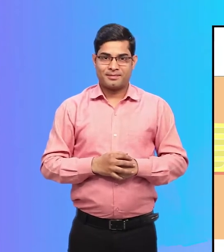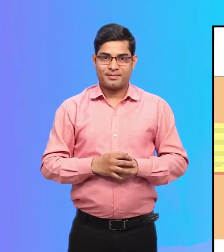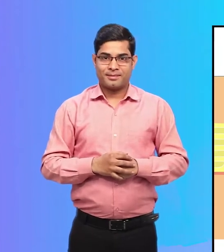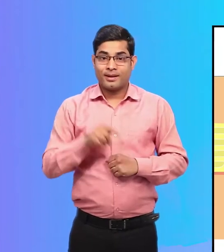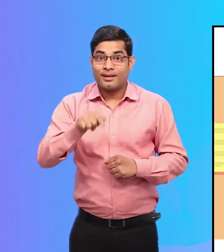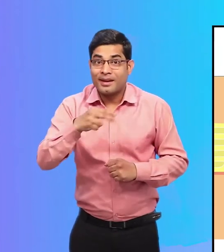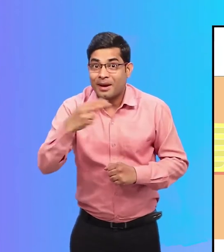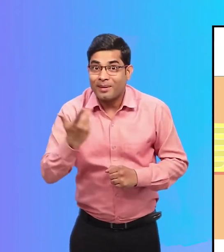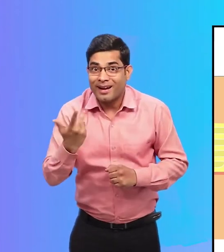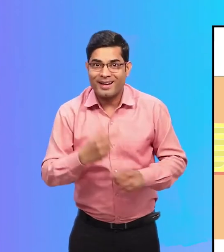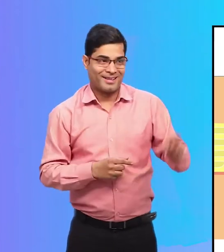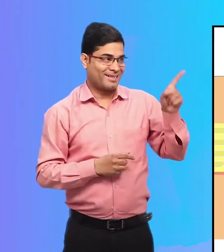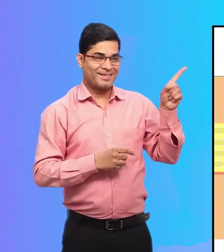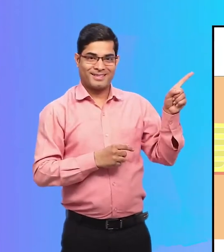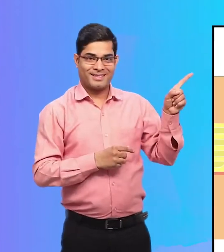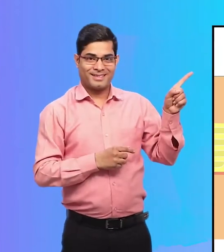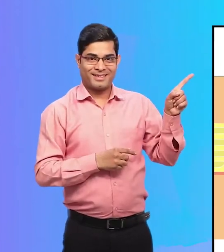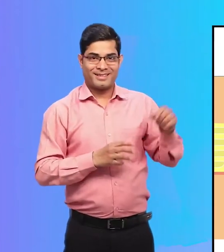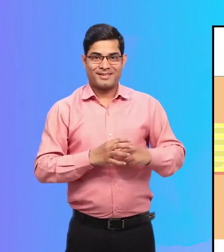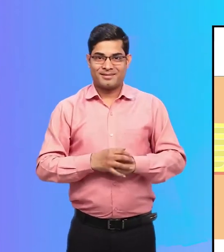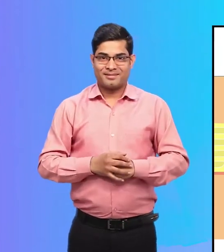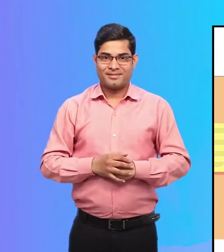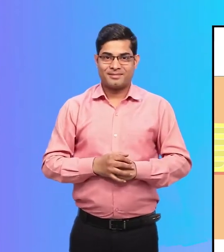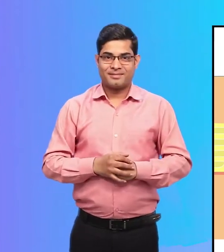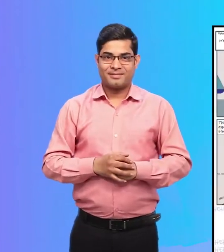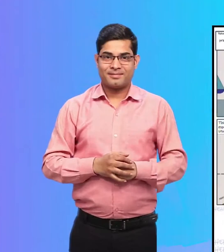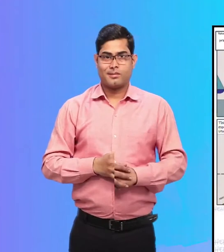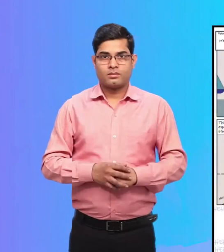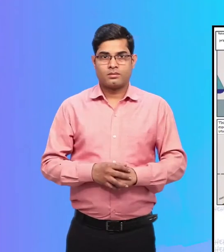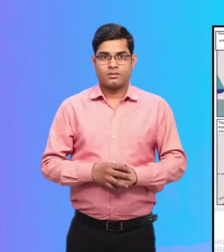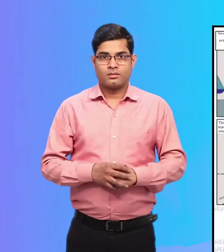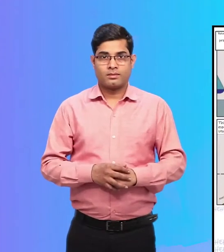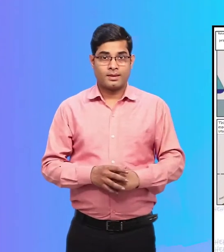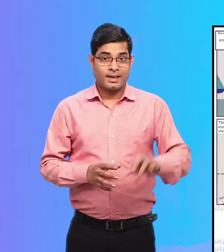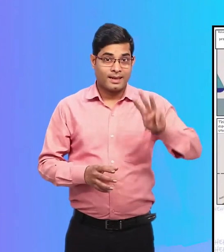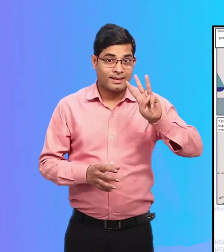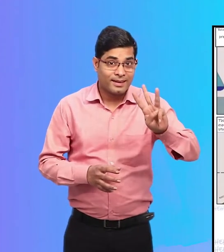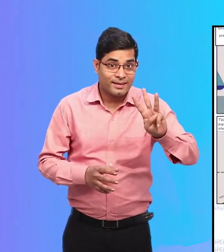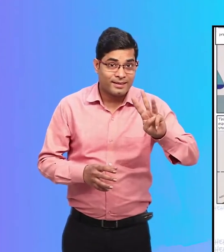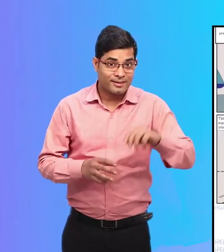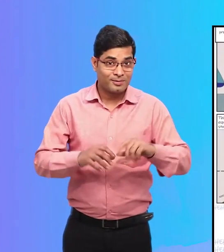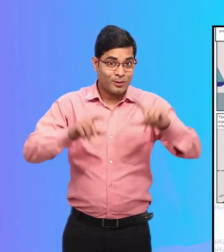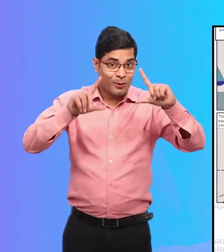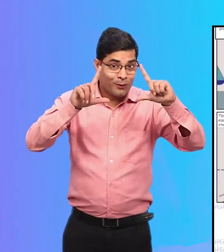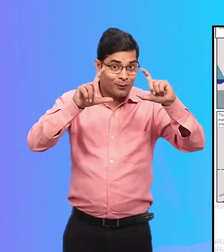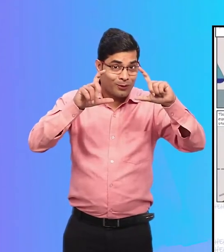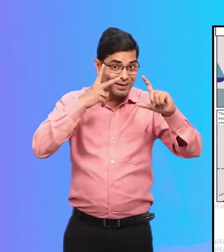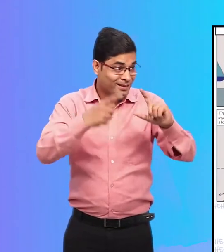Those are called tactile tiles. Oh. The third box in the picture shows a